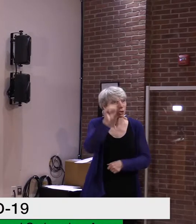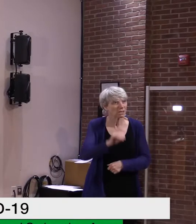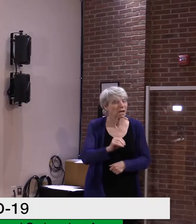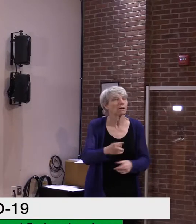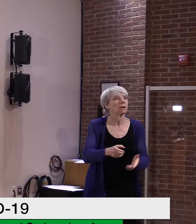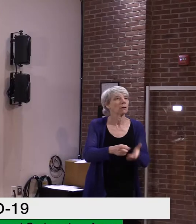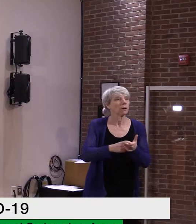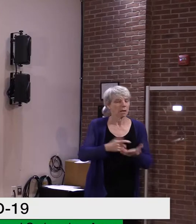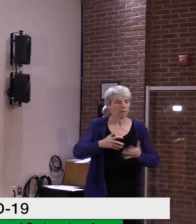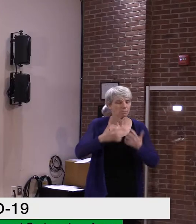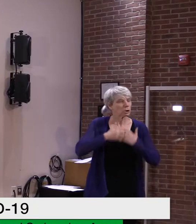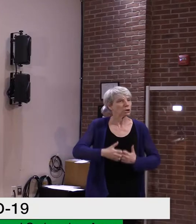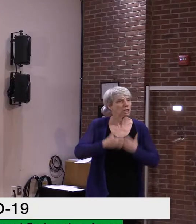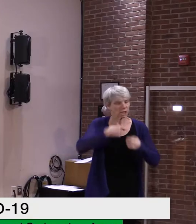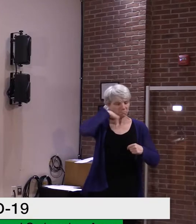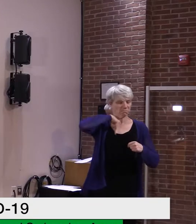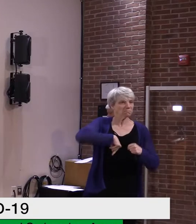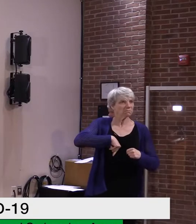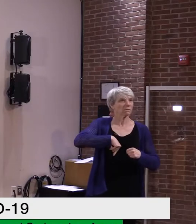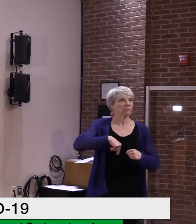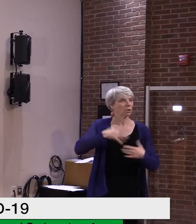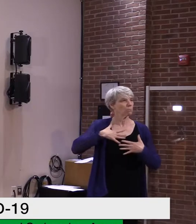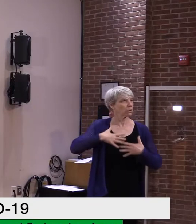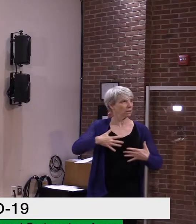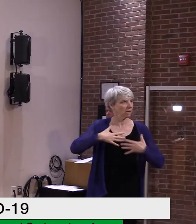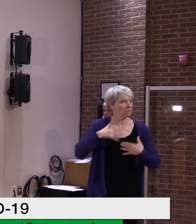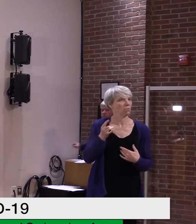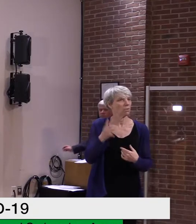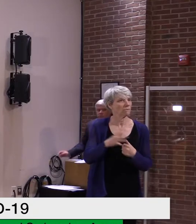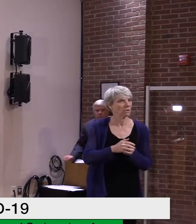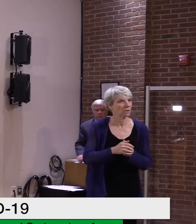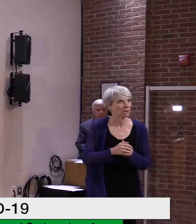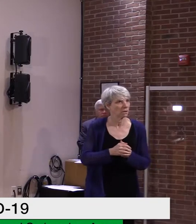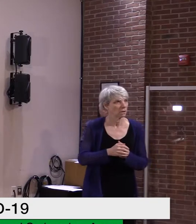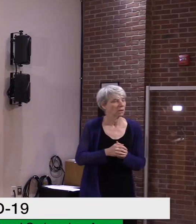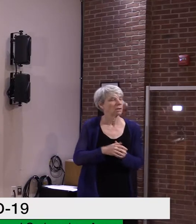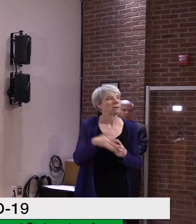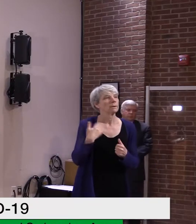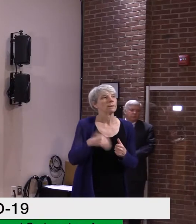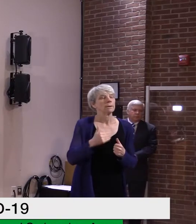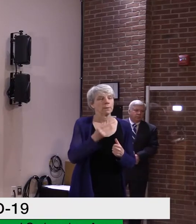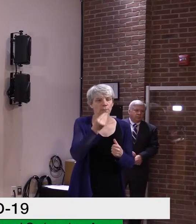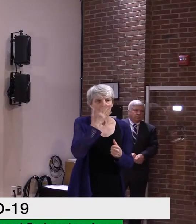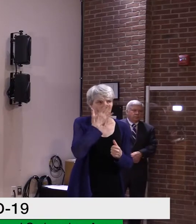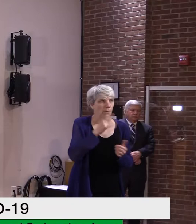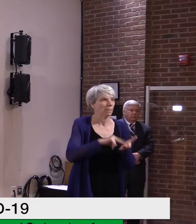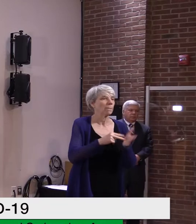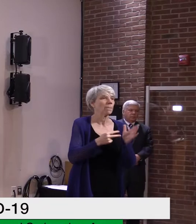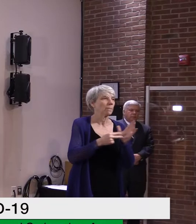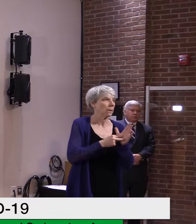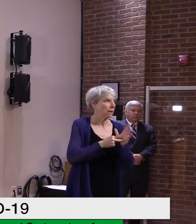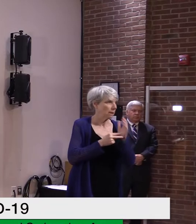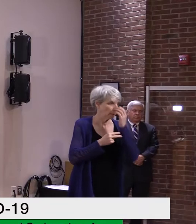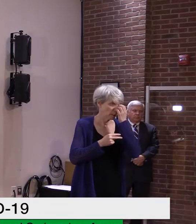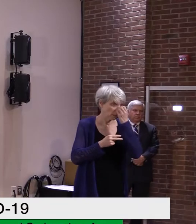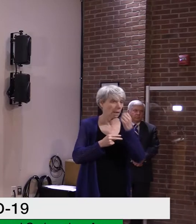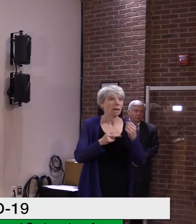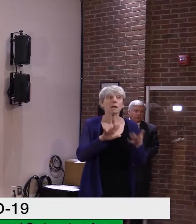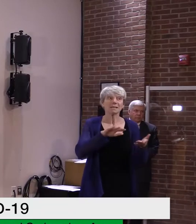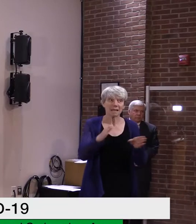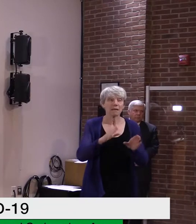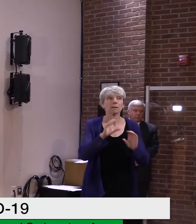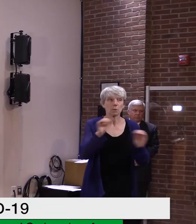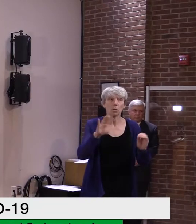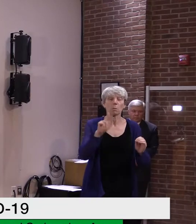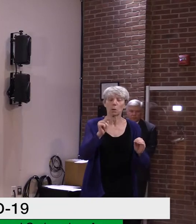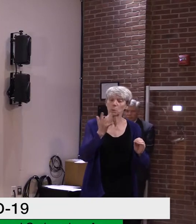No associated deaths occurred. This report reinforces the importance of continuing COVID-19